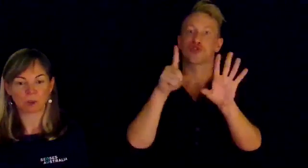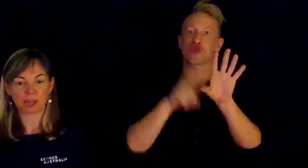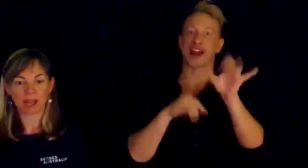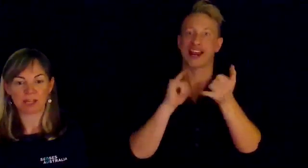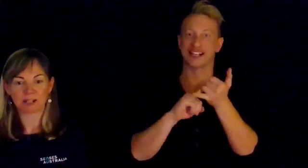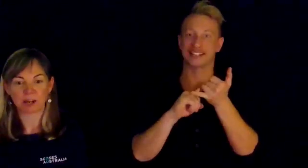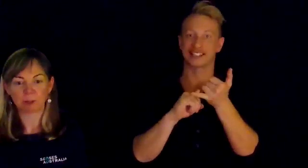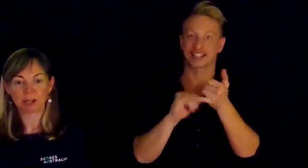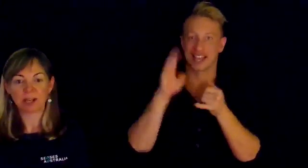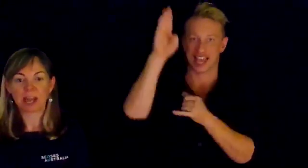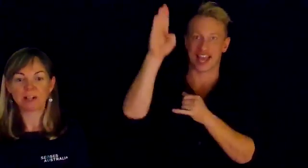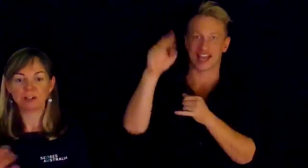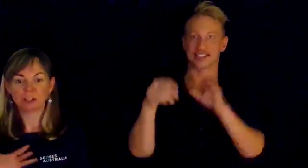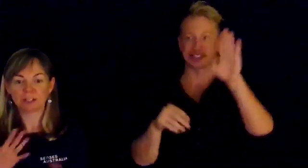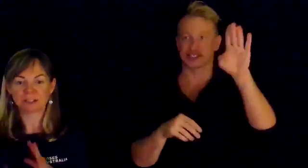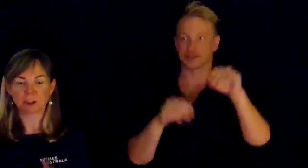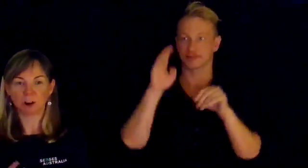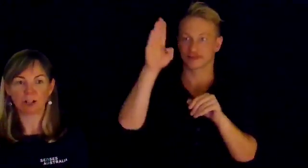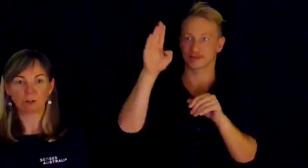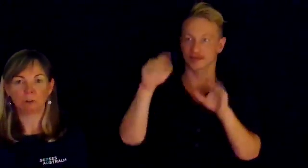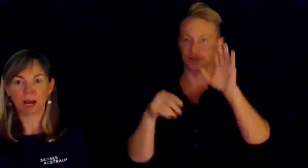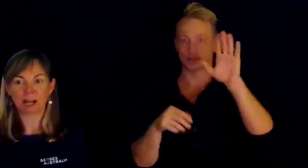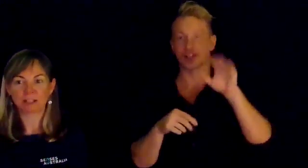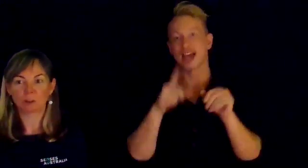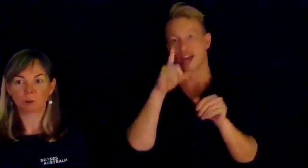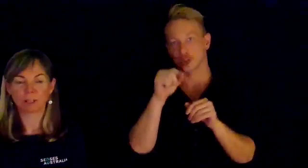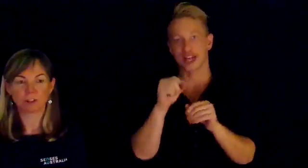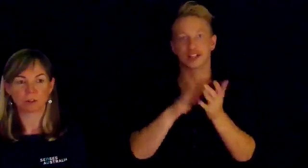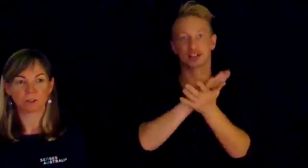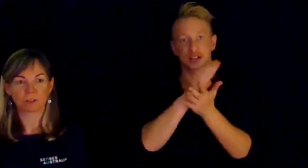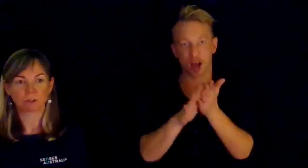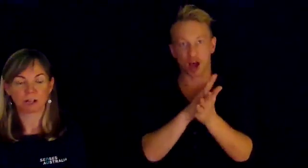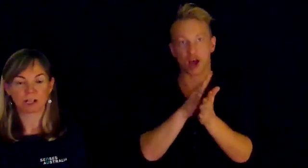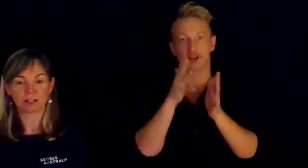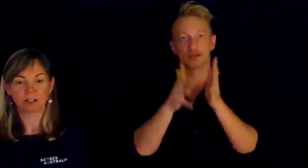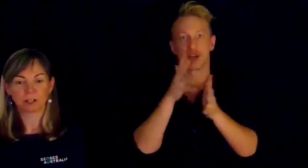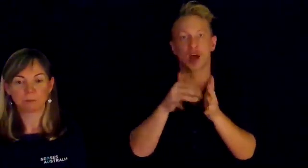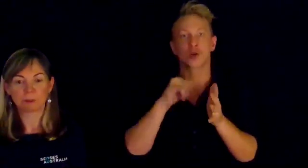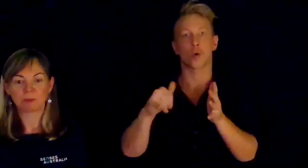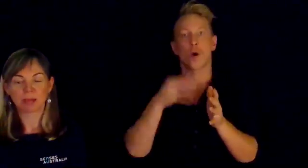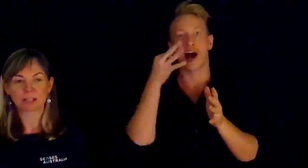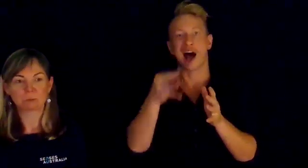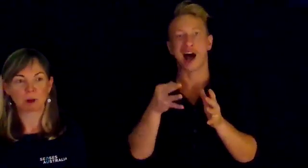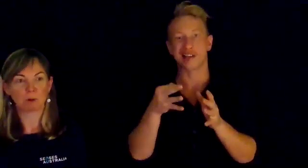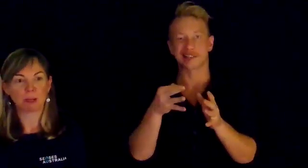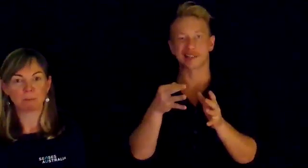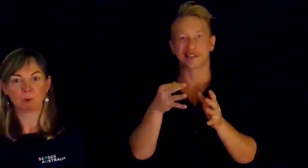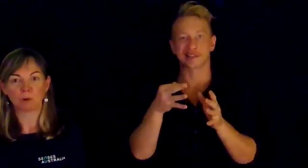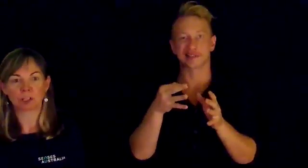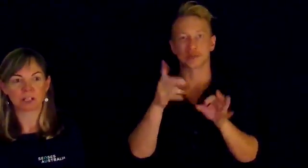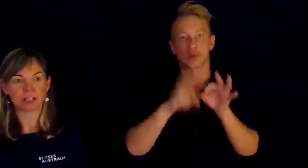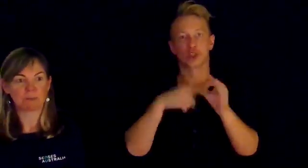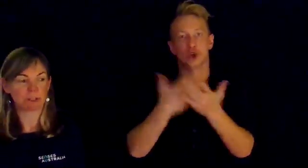of who put their hand up, and you can sign or ask your question on the screen. But that's why it will